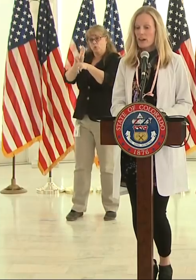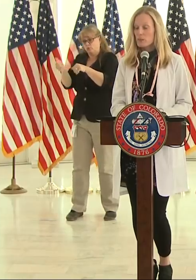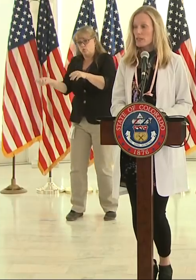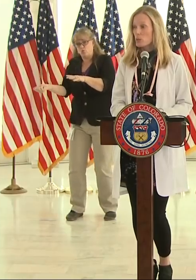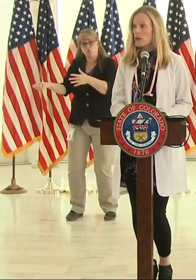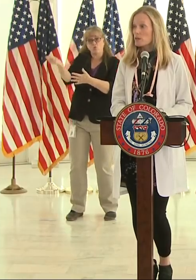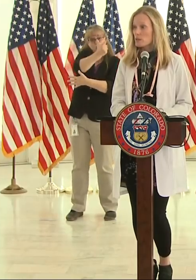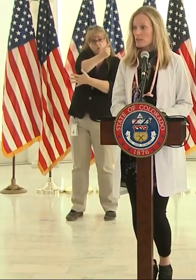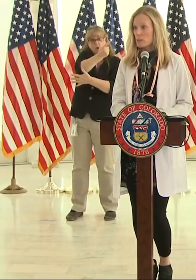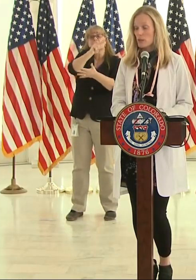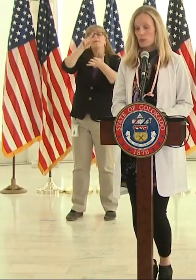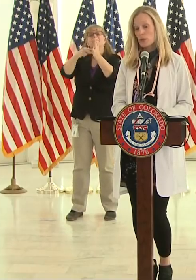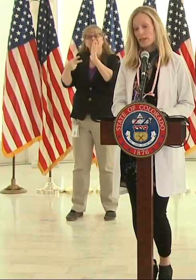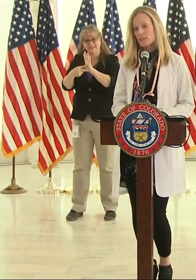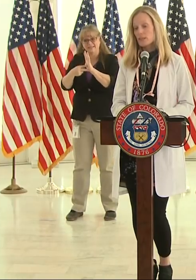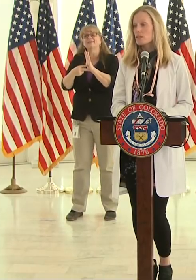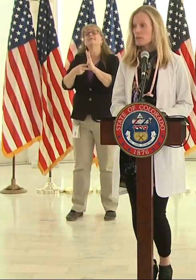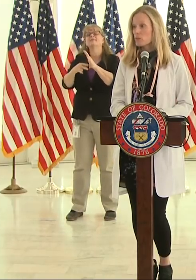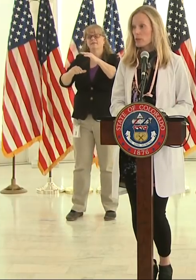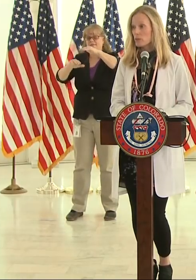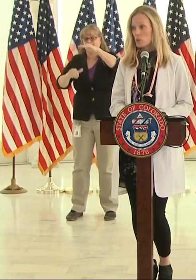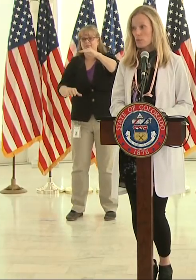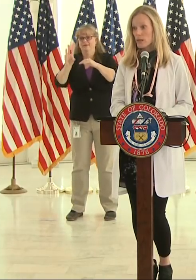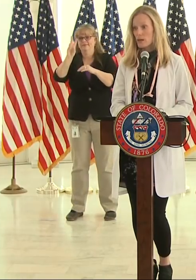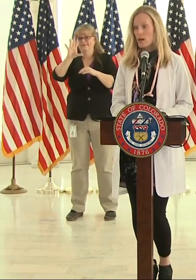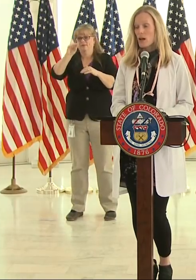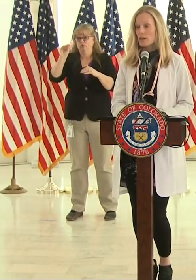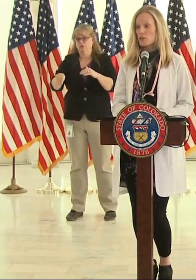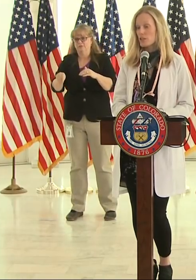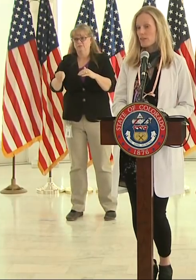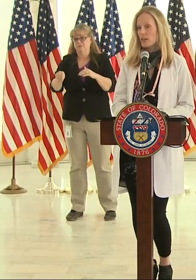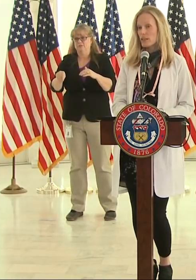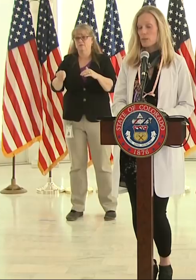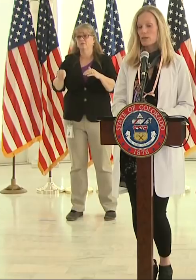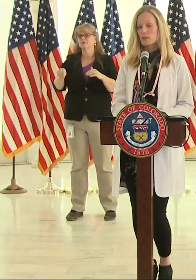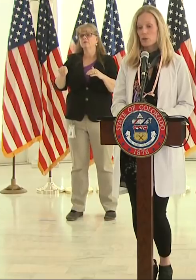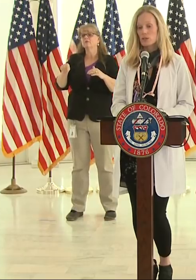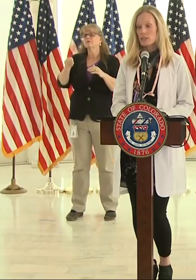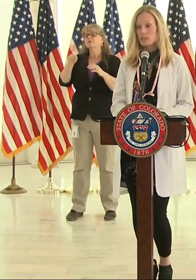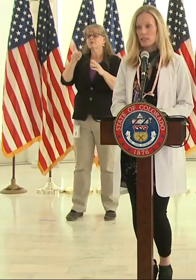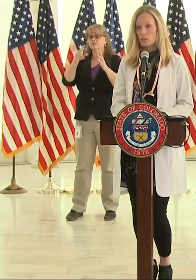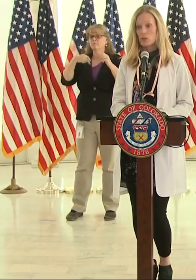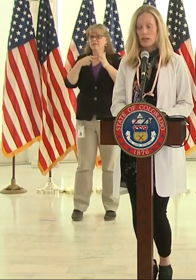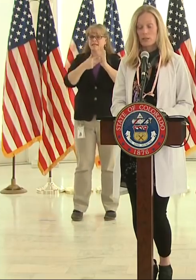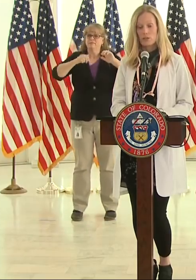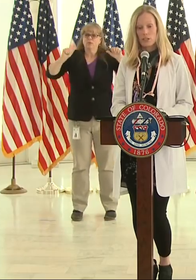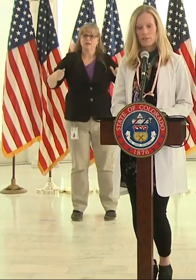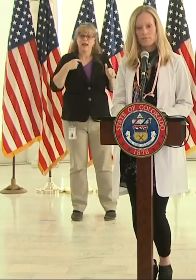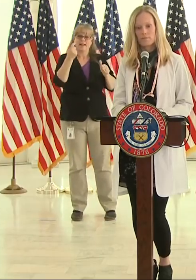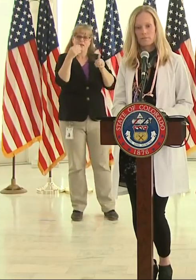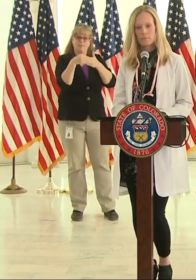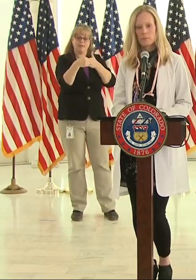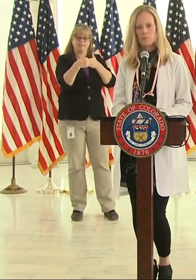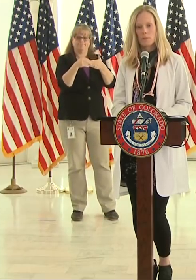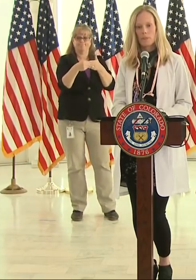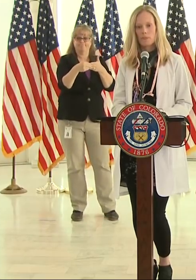at 55%, we also stay below. So it gives us a little bit of wiggle room there on achieving the amount of social distancing we're trying to